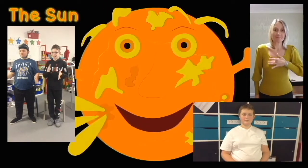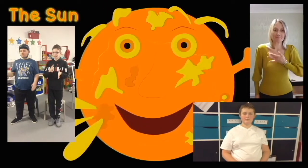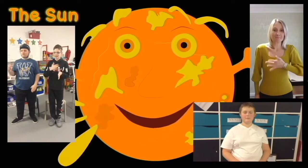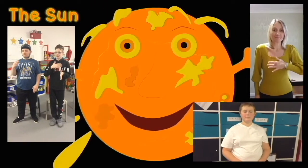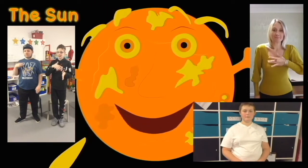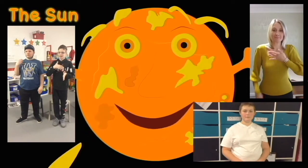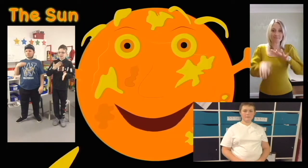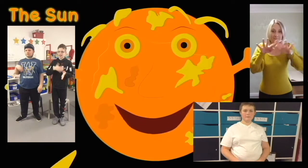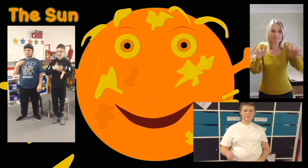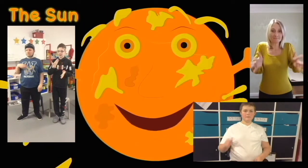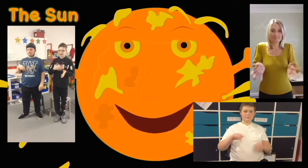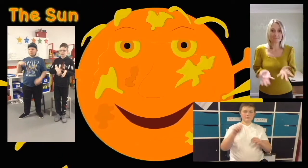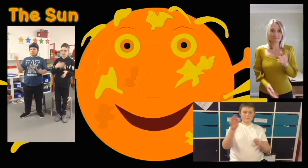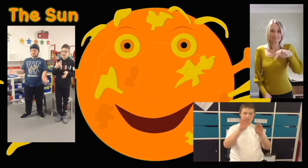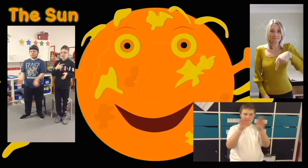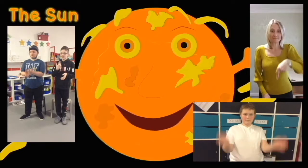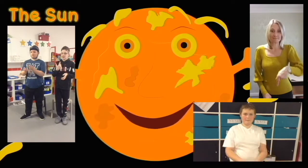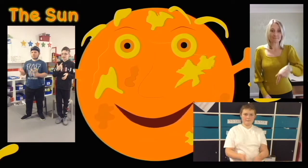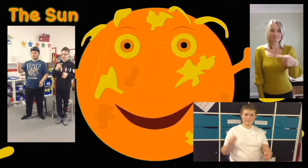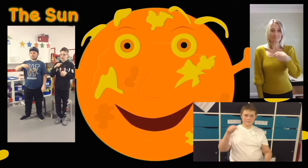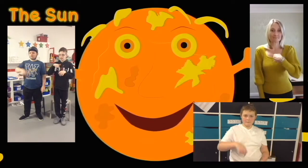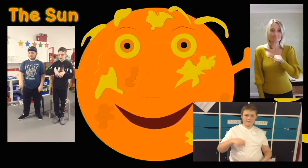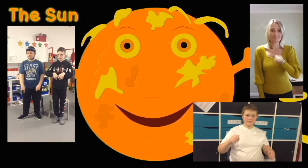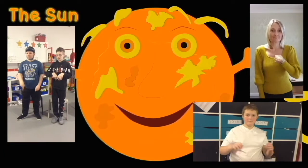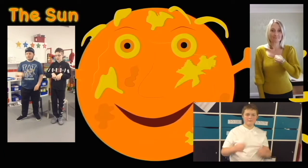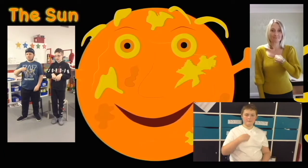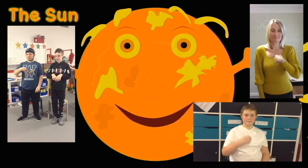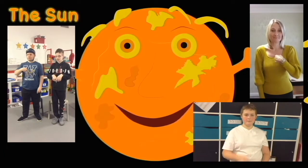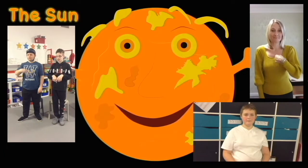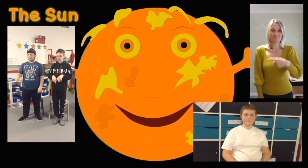Life on earth depends on me.